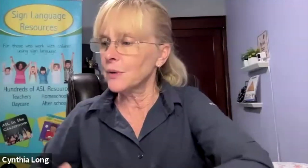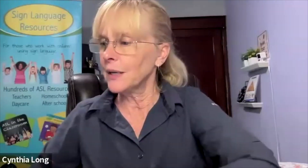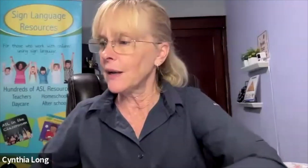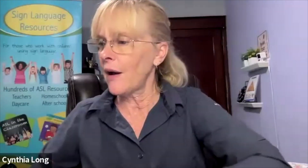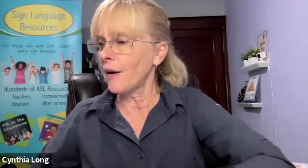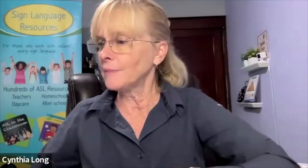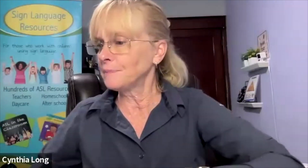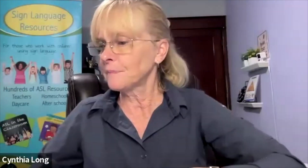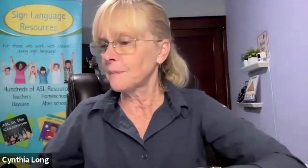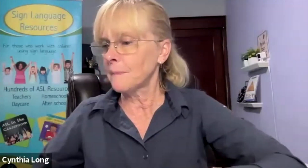doing,